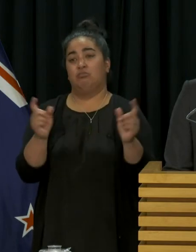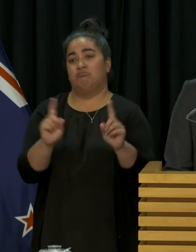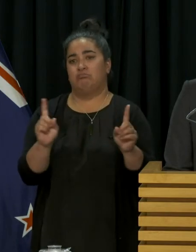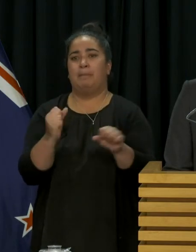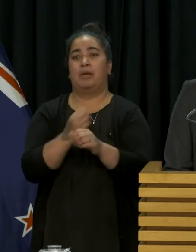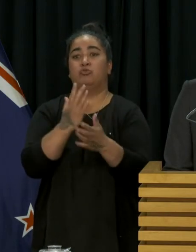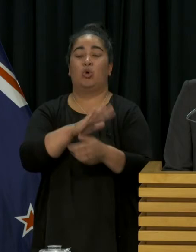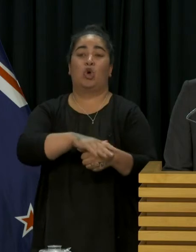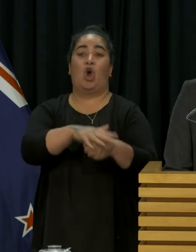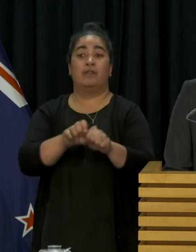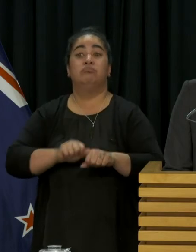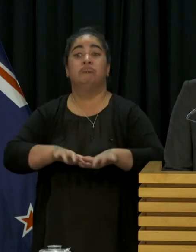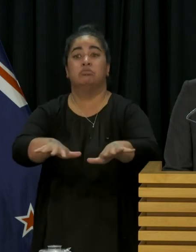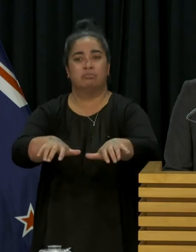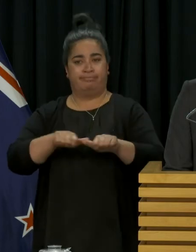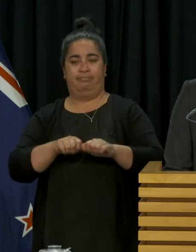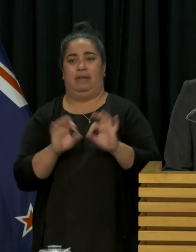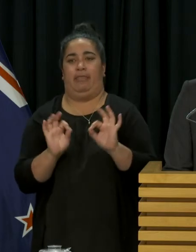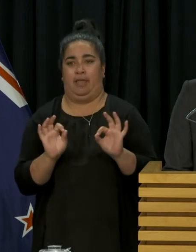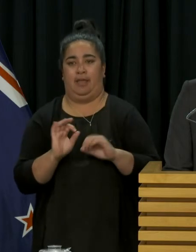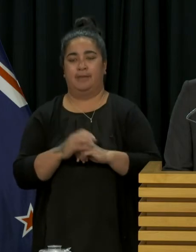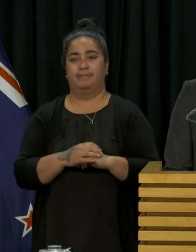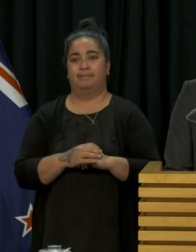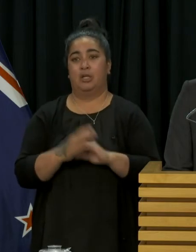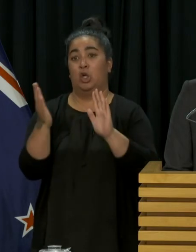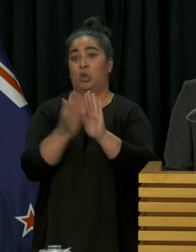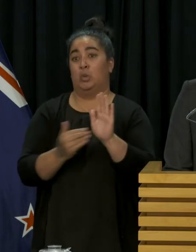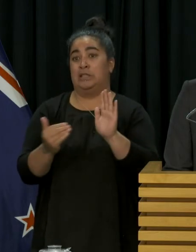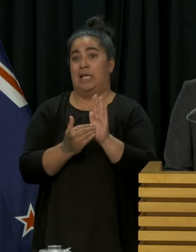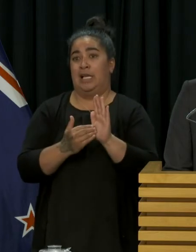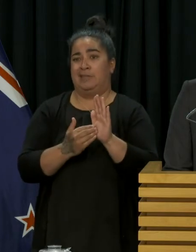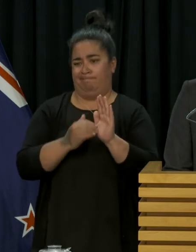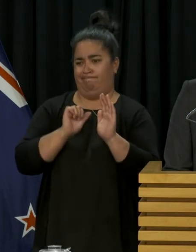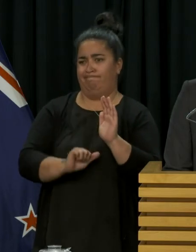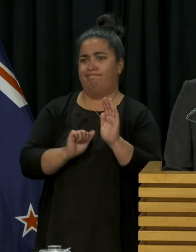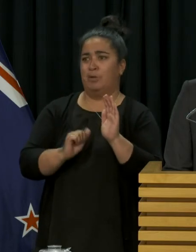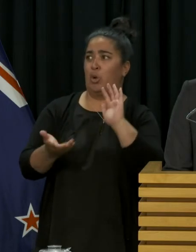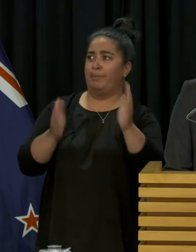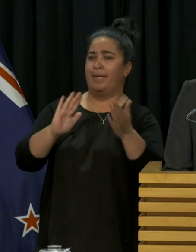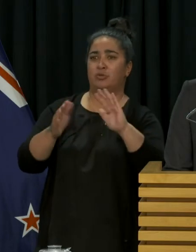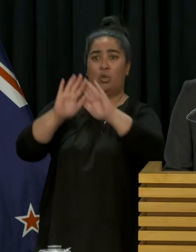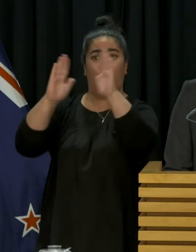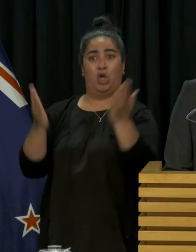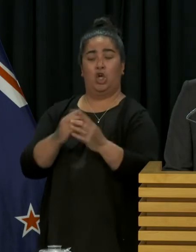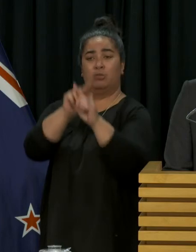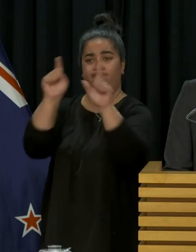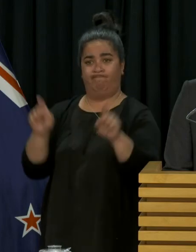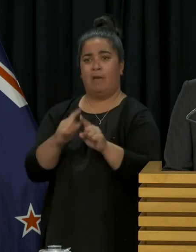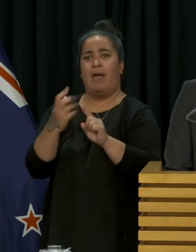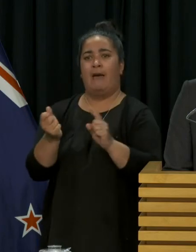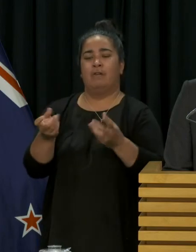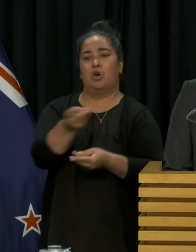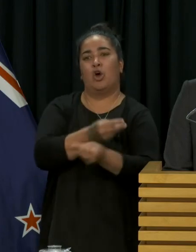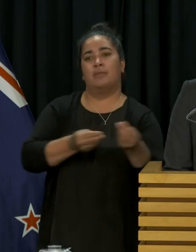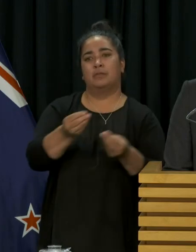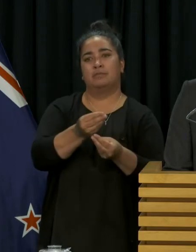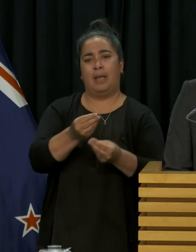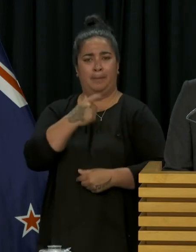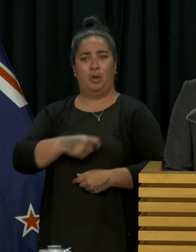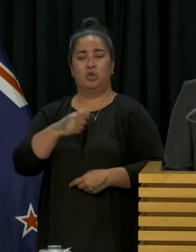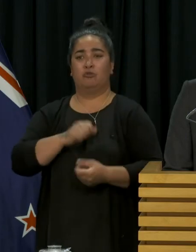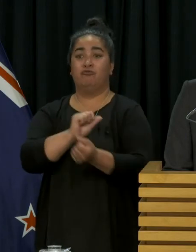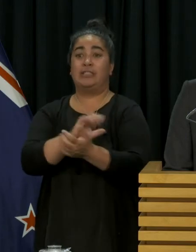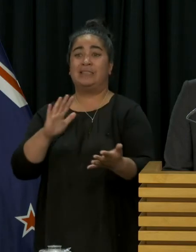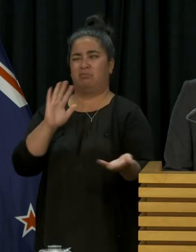community. New Zealand remains in a unique position globally. We have economic and personal freedoms that few other countries